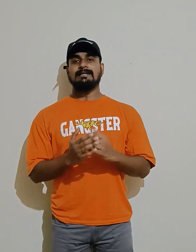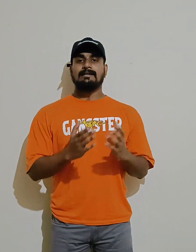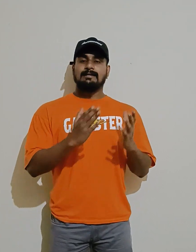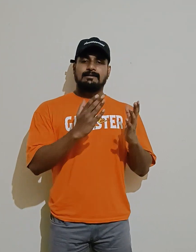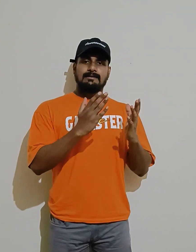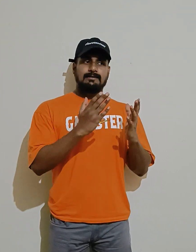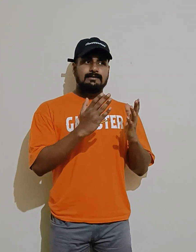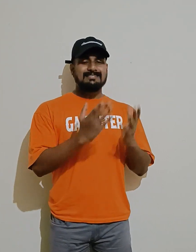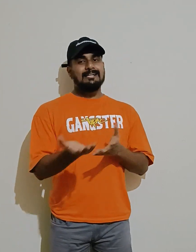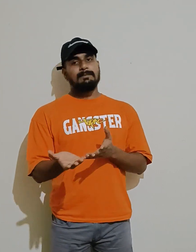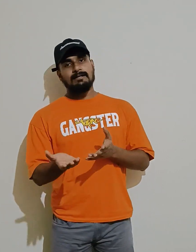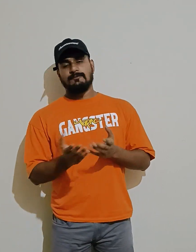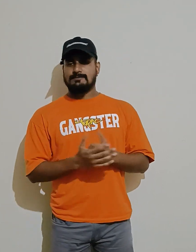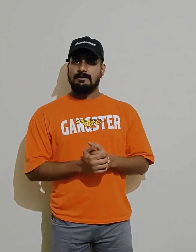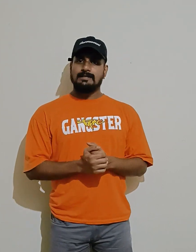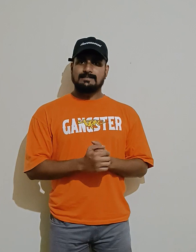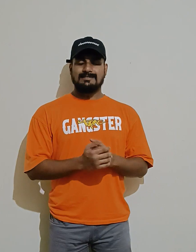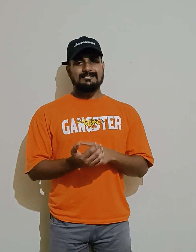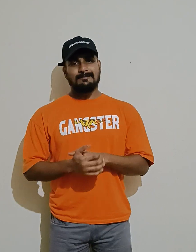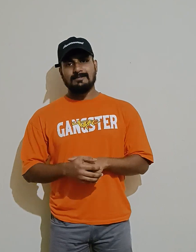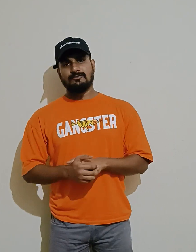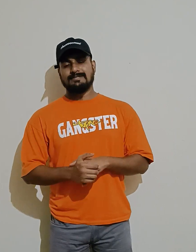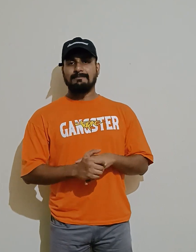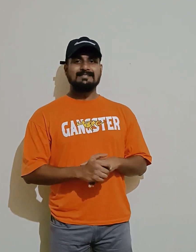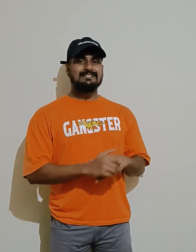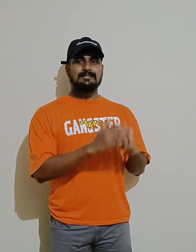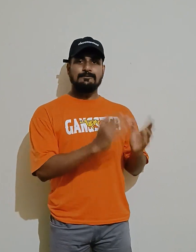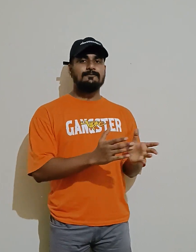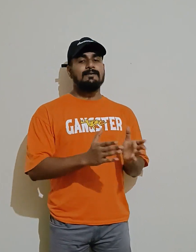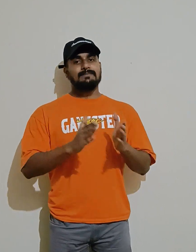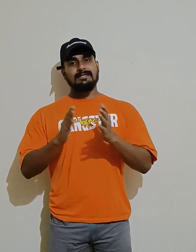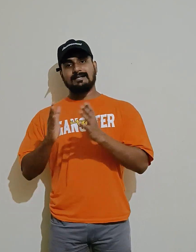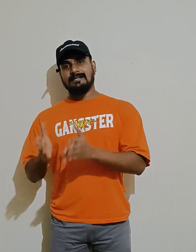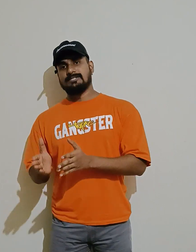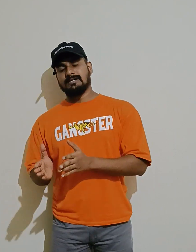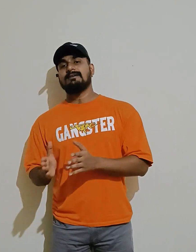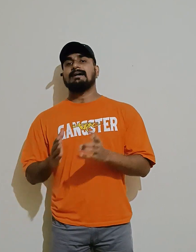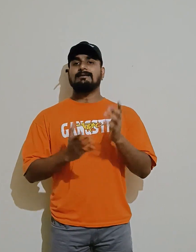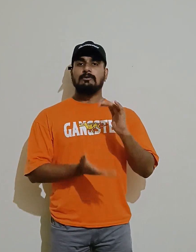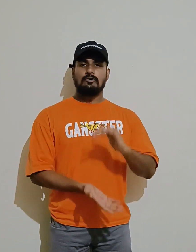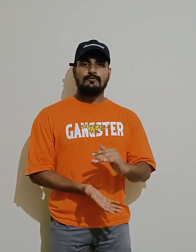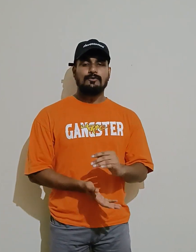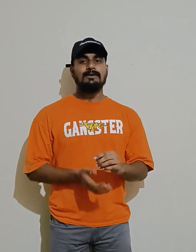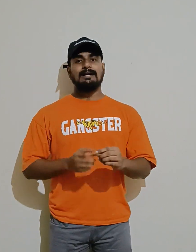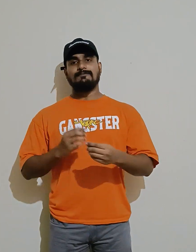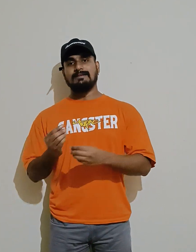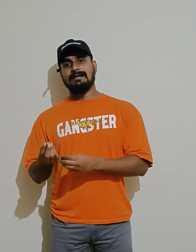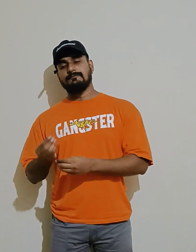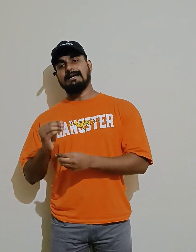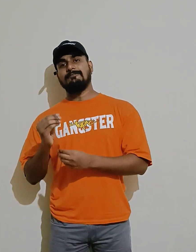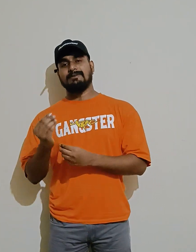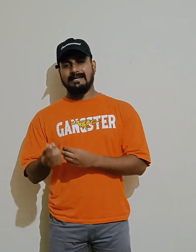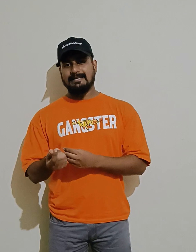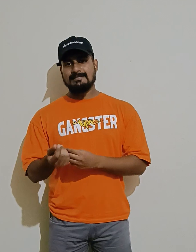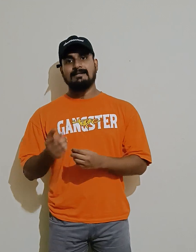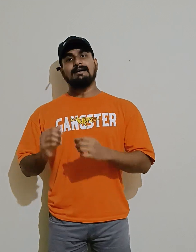Like the statement, first we will discuss the statement. So statement is if, then the condition and the block of code. After that we have else